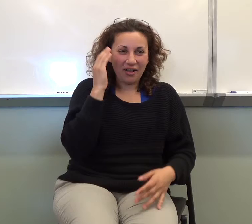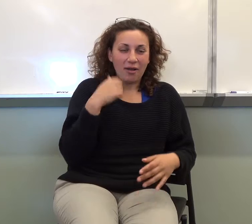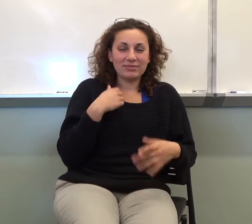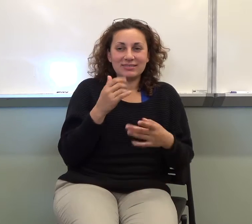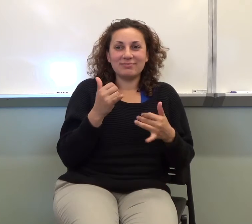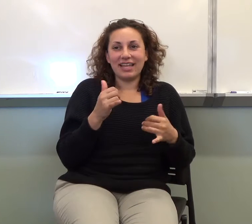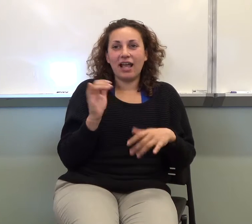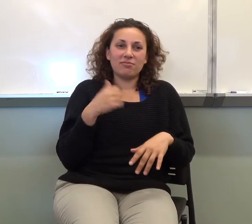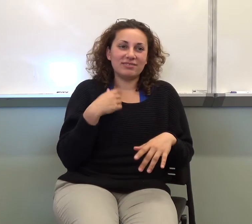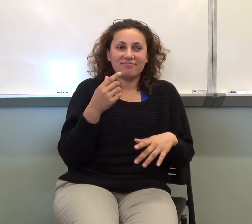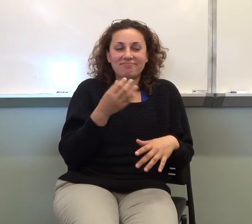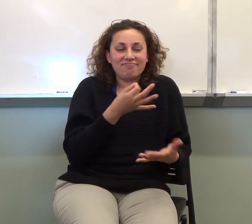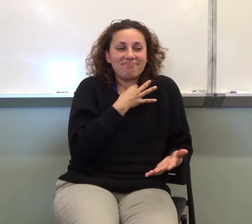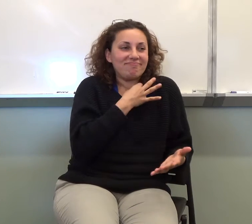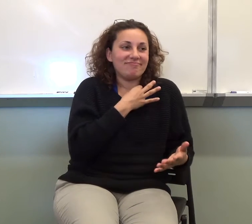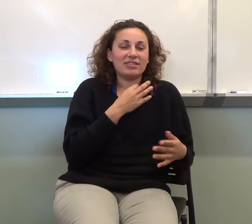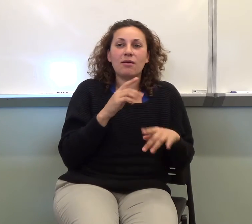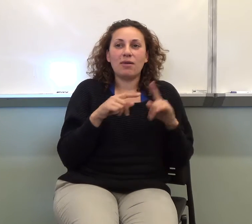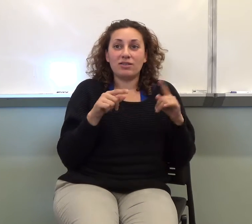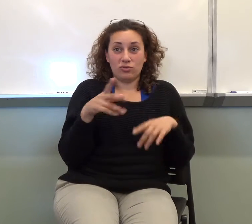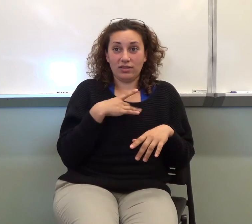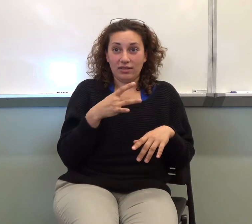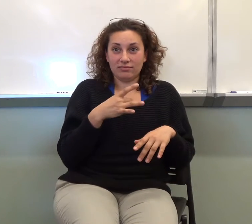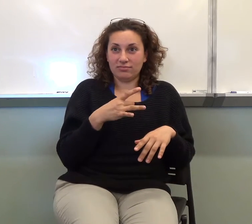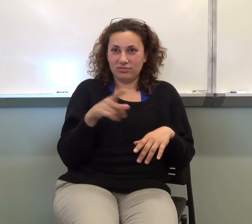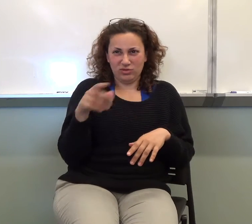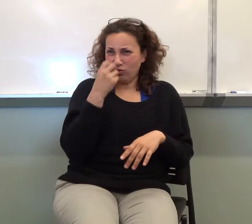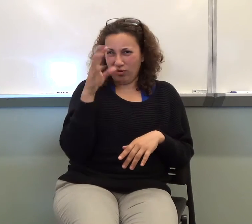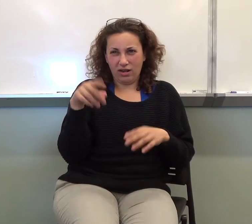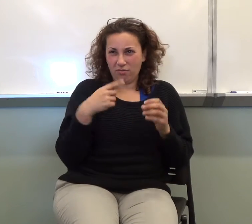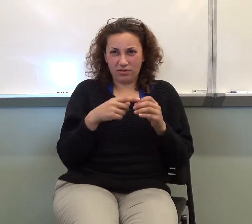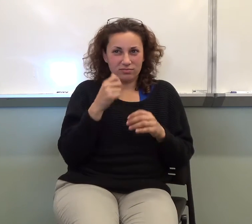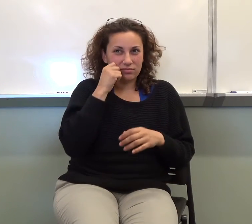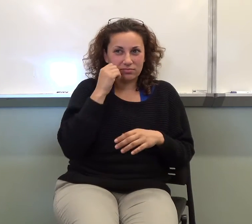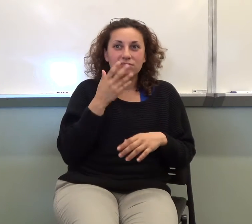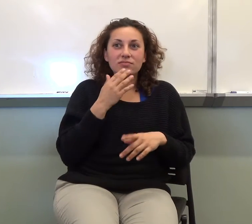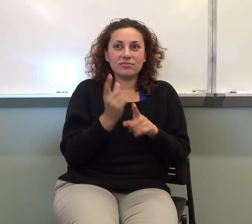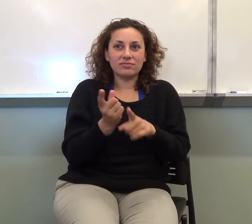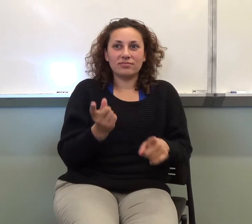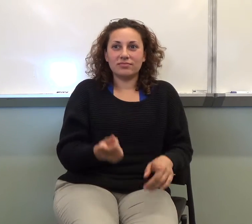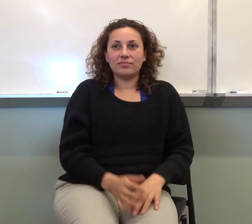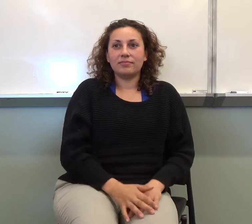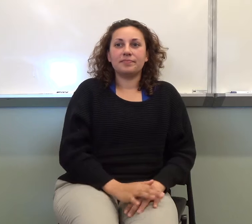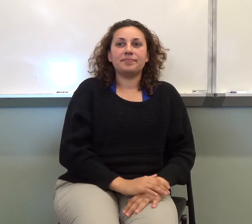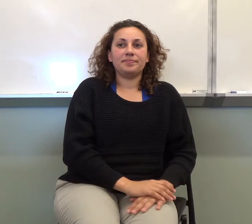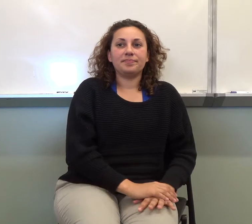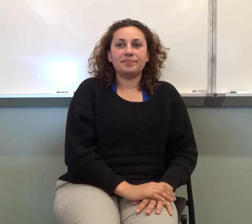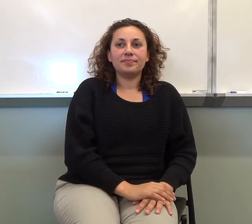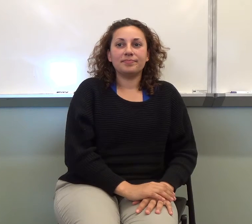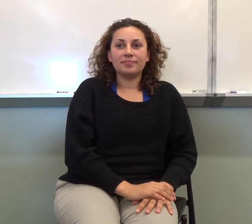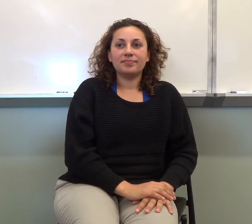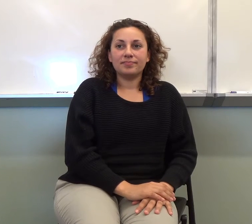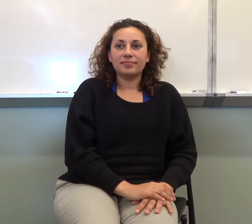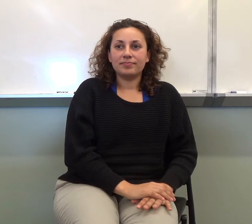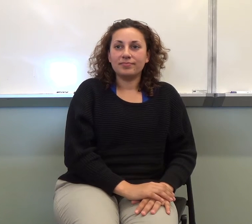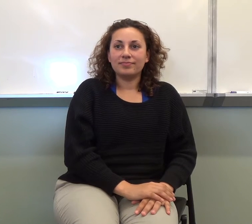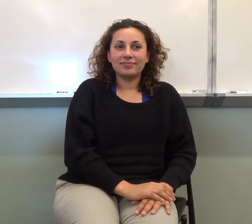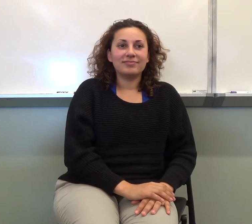space elements and so forth. So while probability looks like a very simple idea, the specific problem can get much